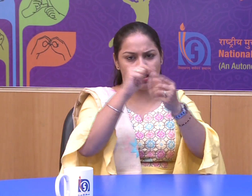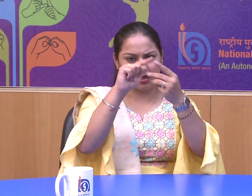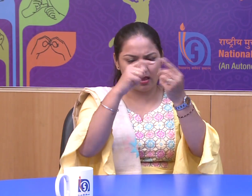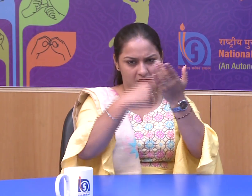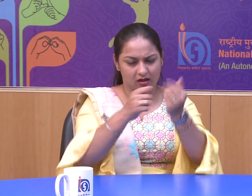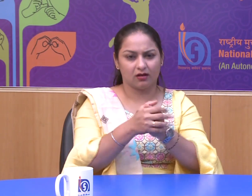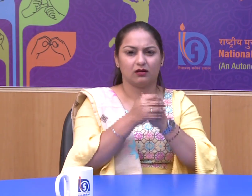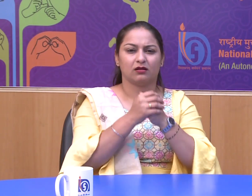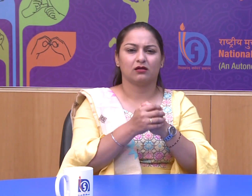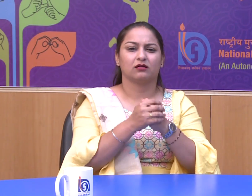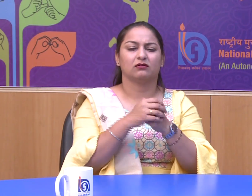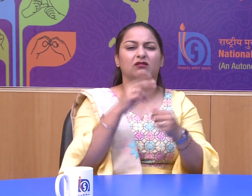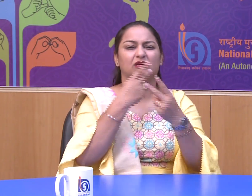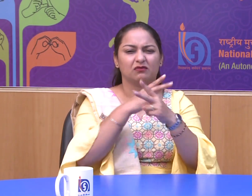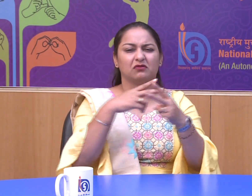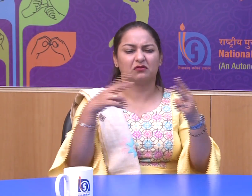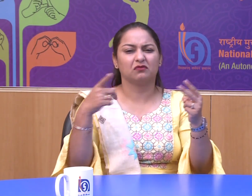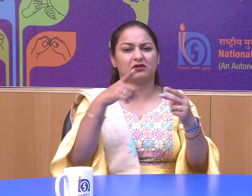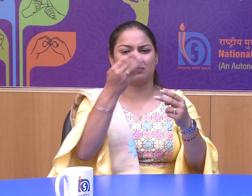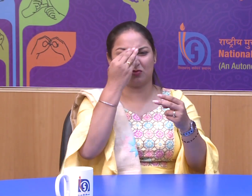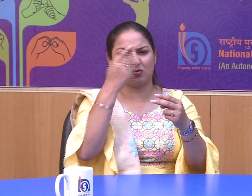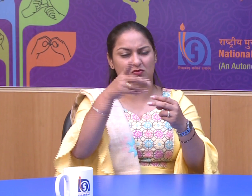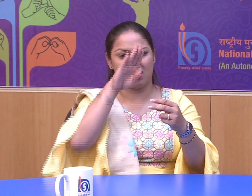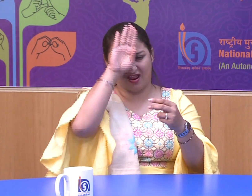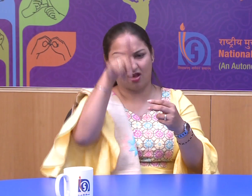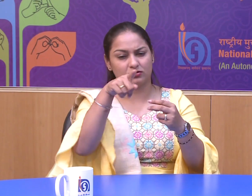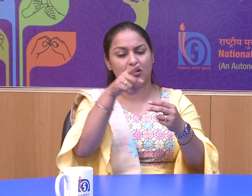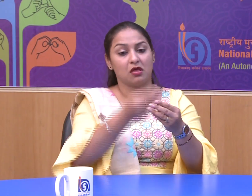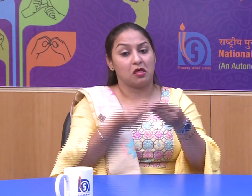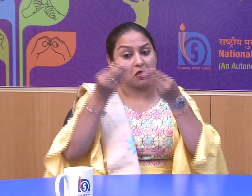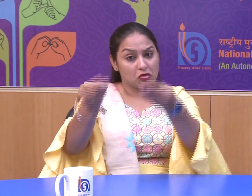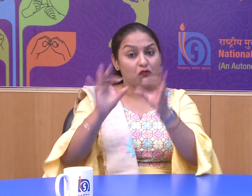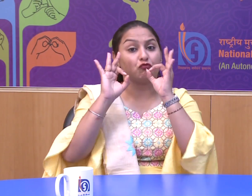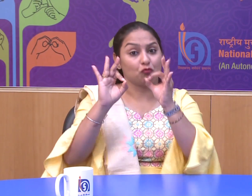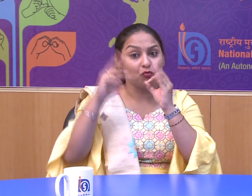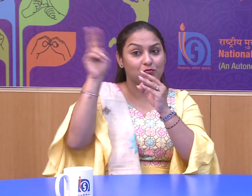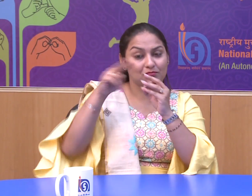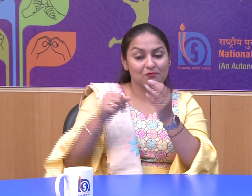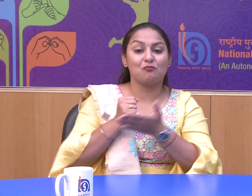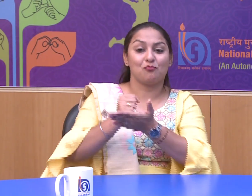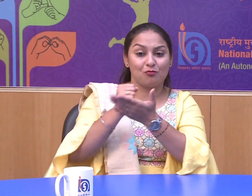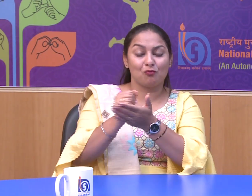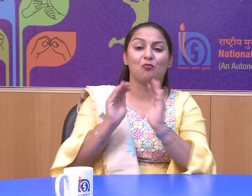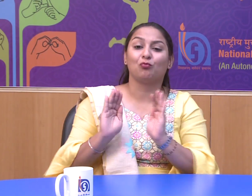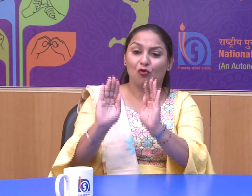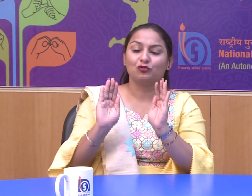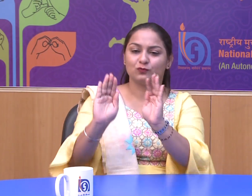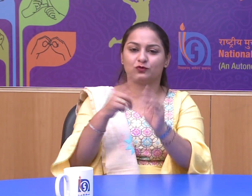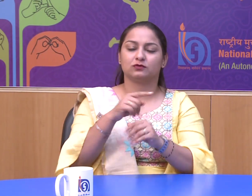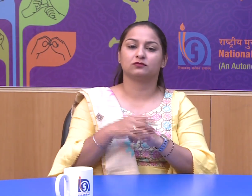continued to give patronage to these artists, and as a result, the Mughal school